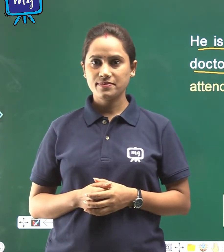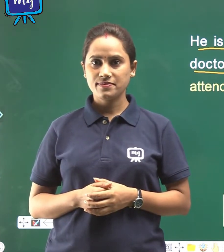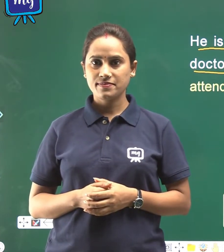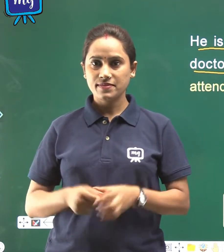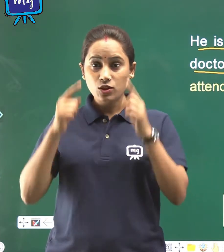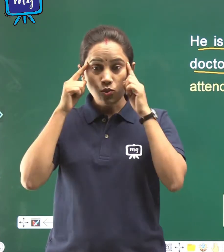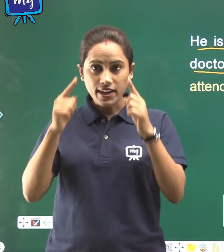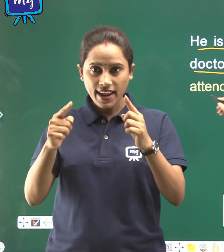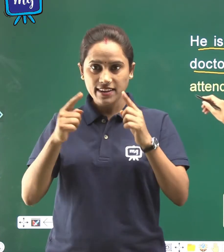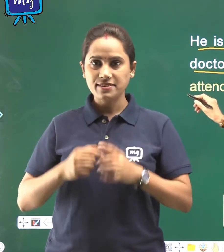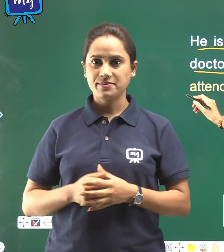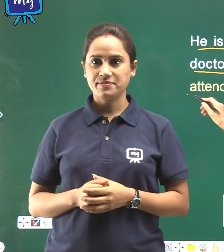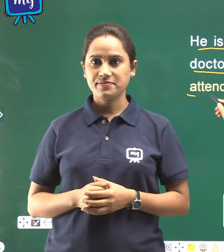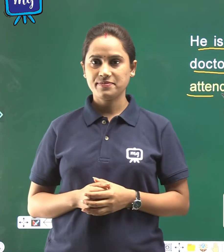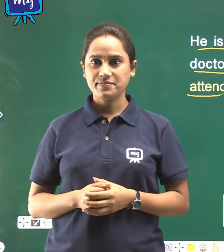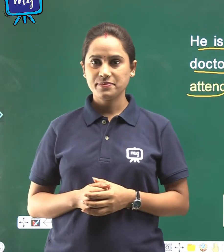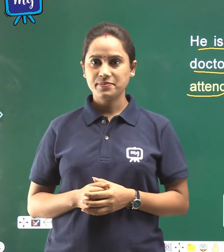to attend